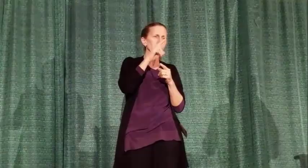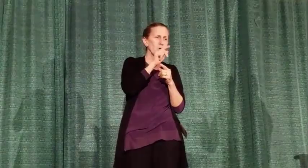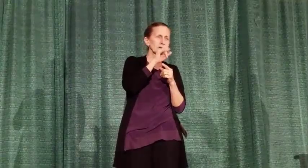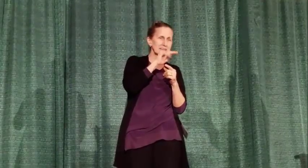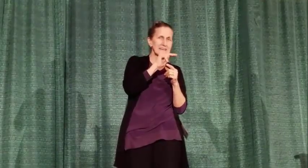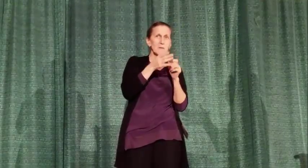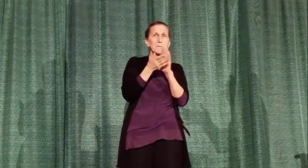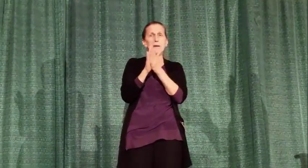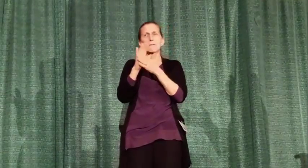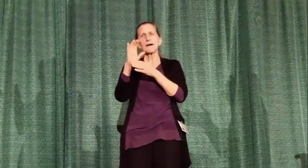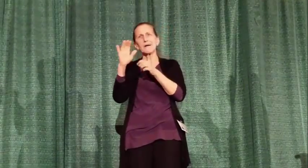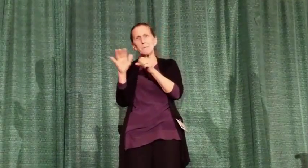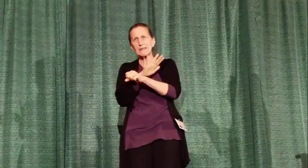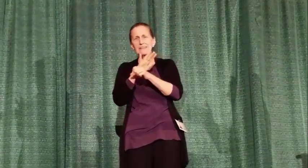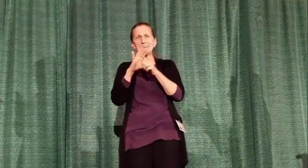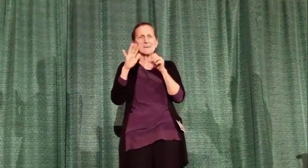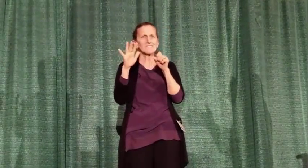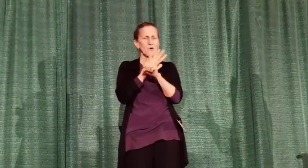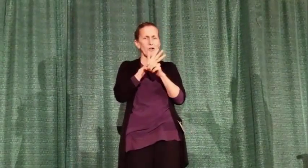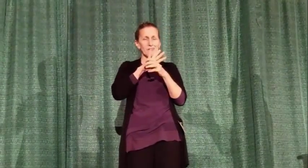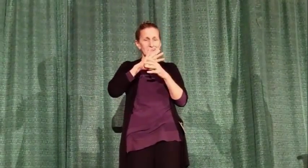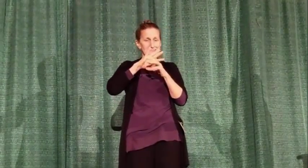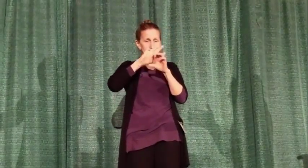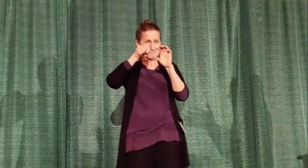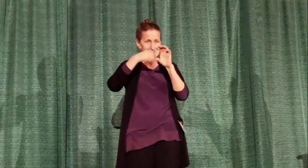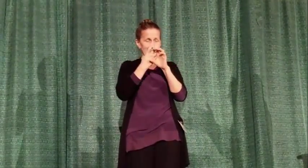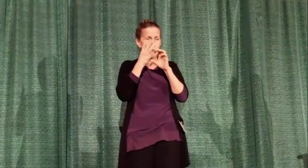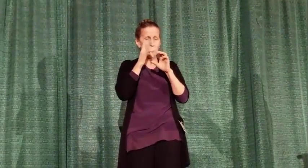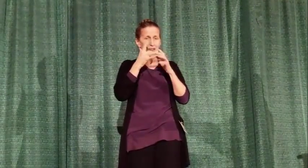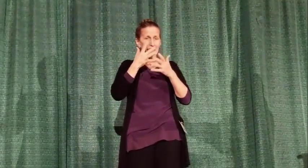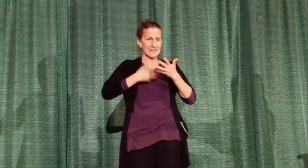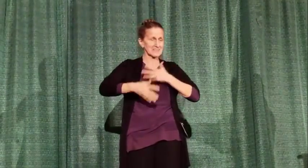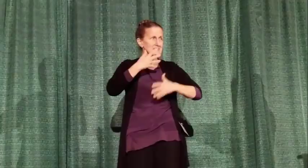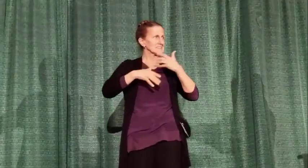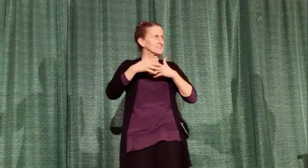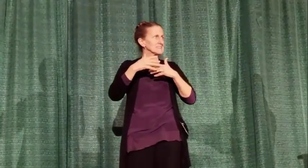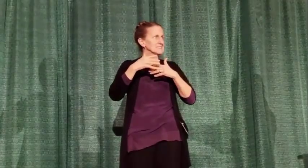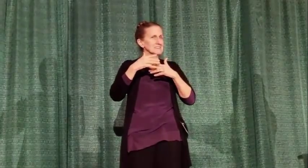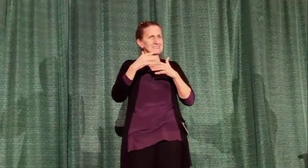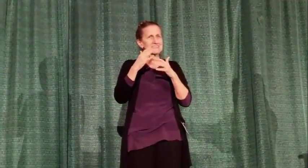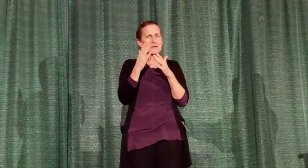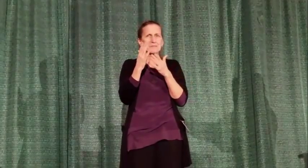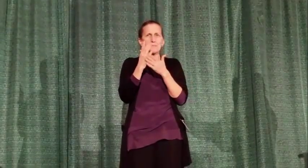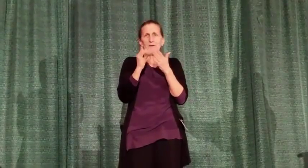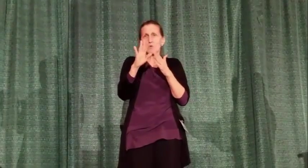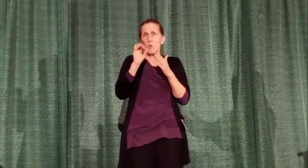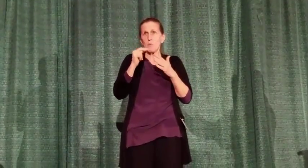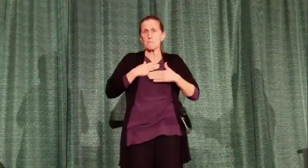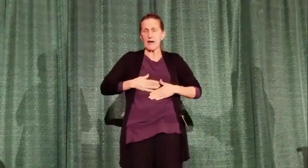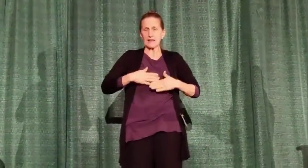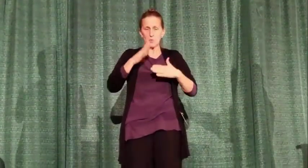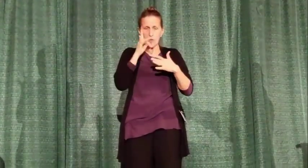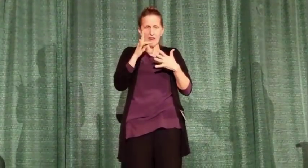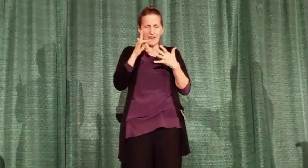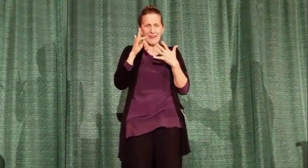proteins, and it can even absorb epithelial cells that slough off the lining of the epithelial. In other words, part of the meat from your own body. The body eats part of itself